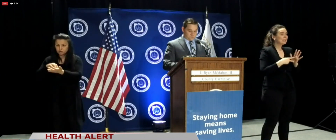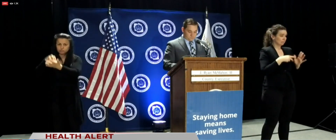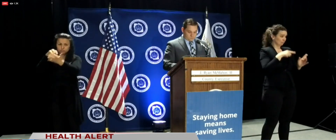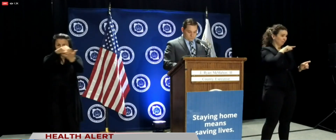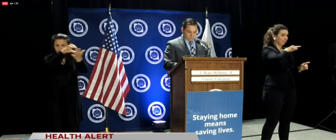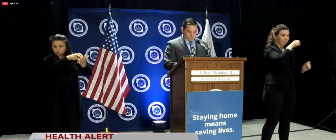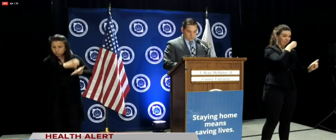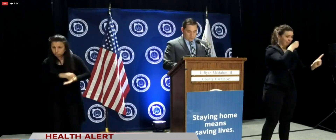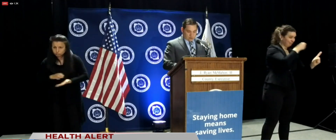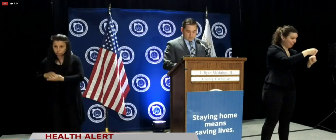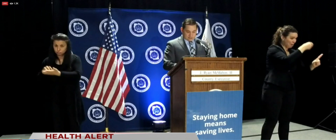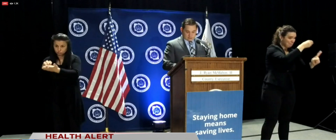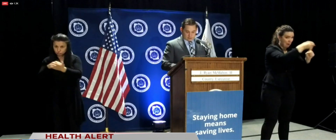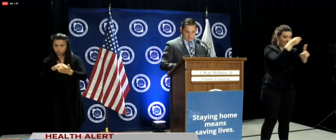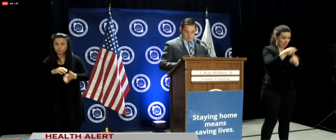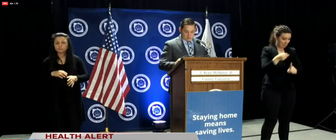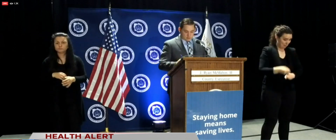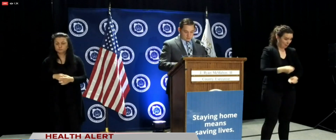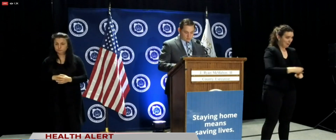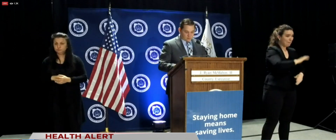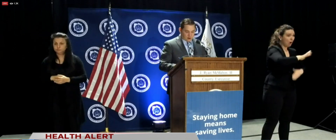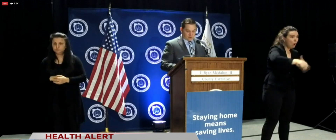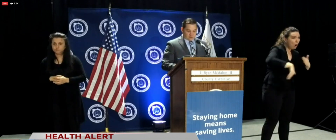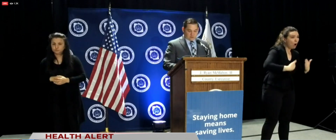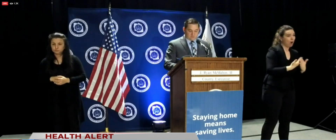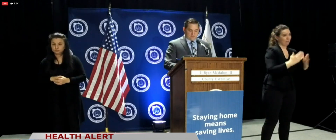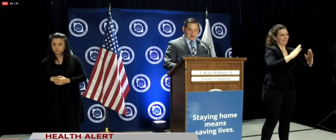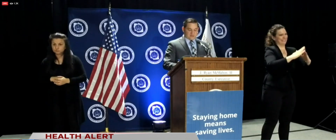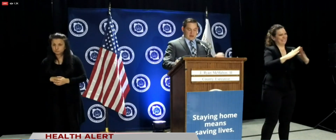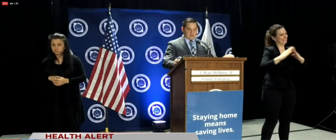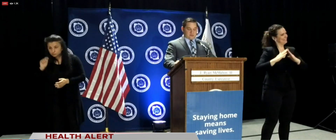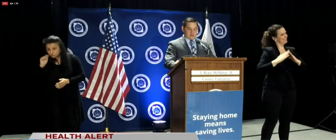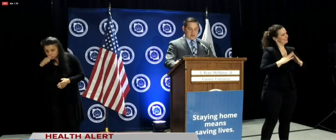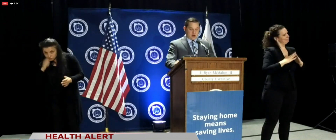rally. Testing. So far, there have been